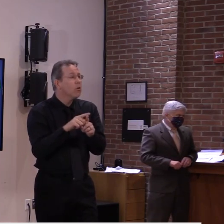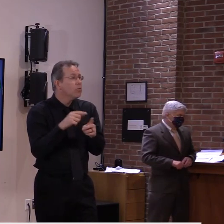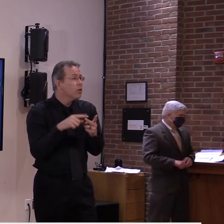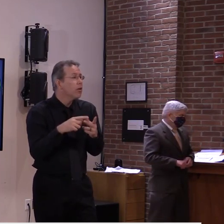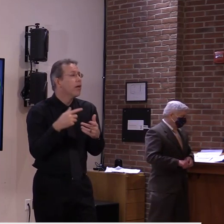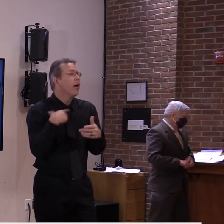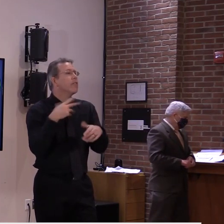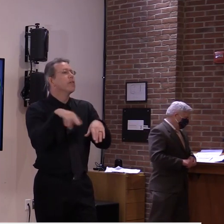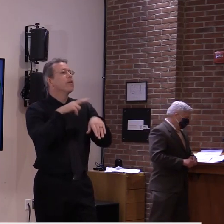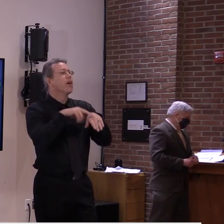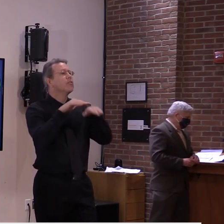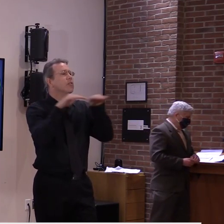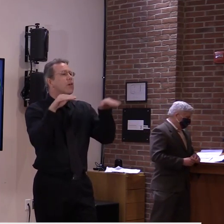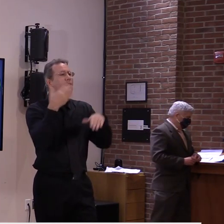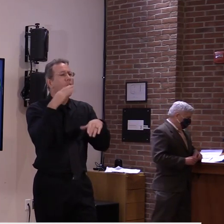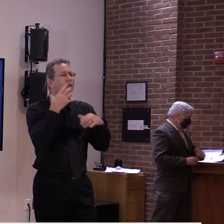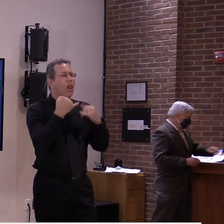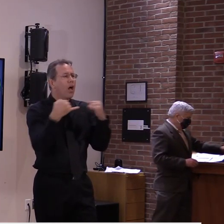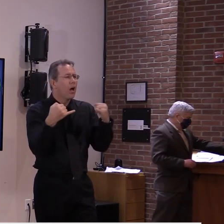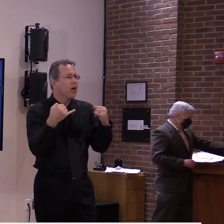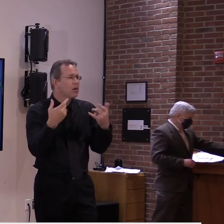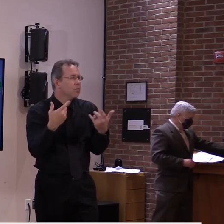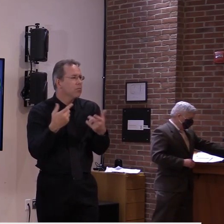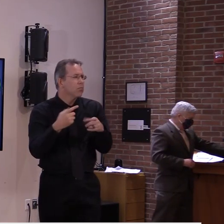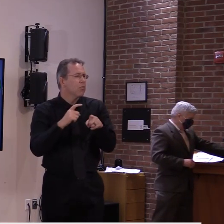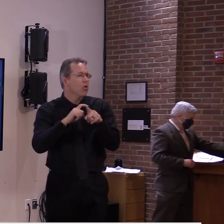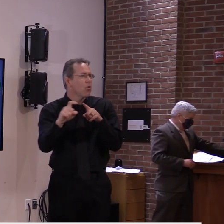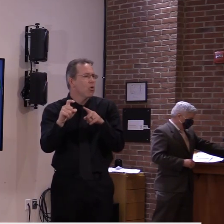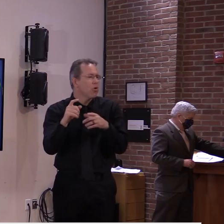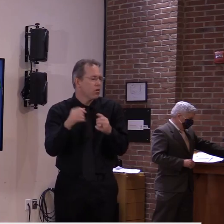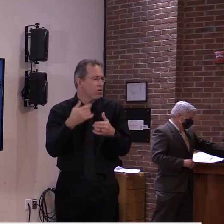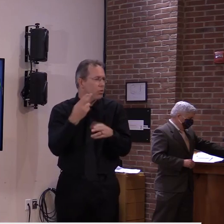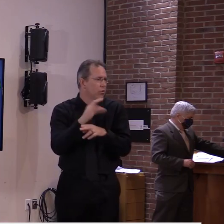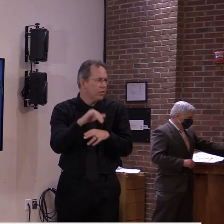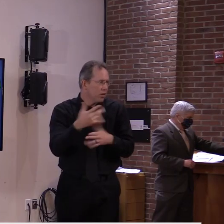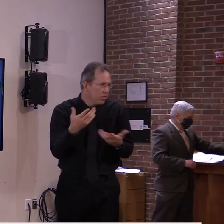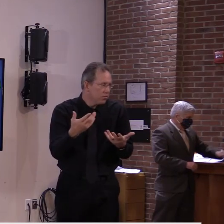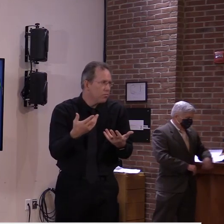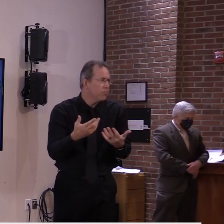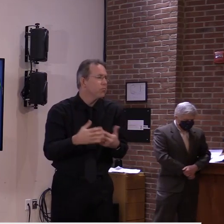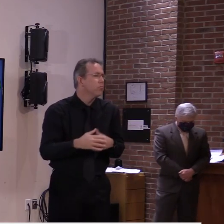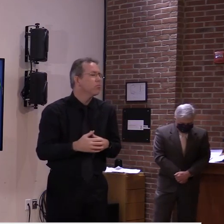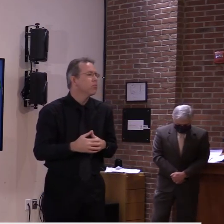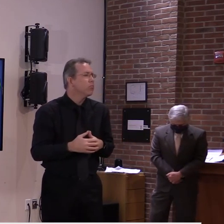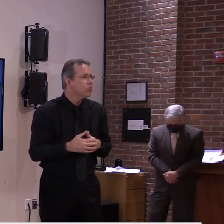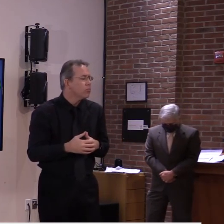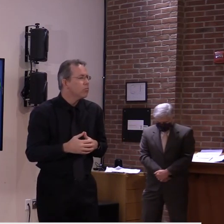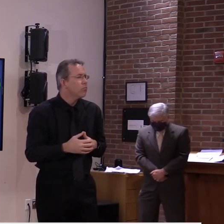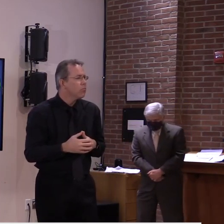line and the National Suicide Prevention Lifeline are available 24 hours a day, 7 days a week,